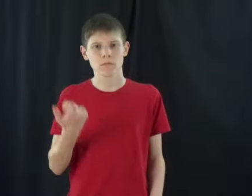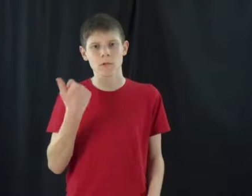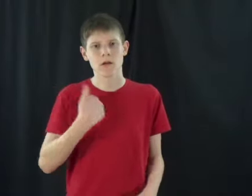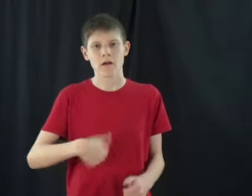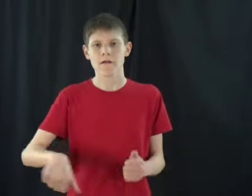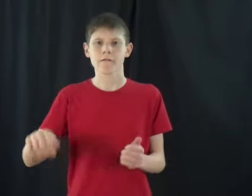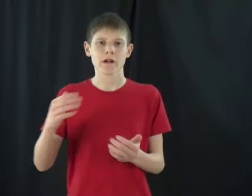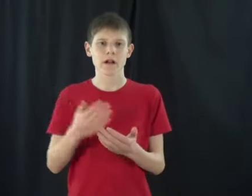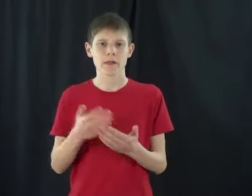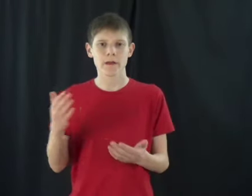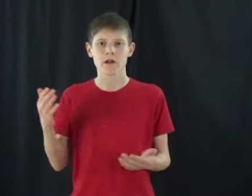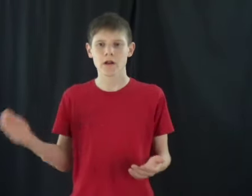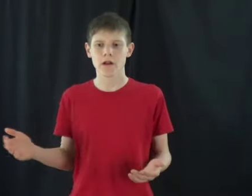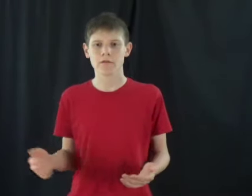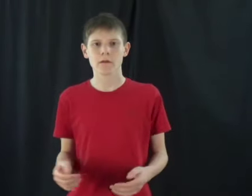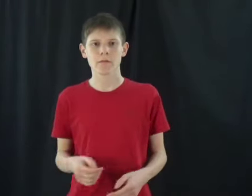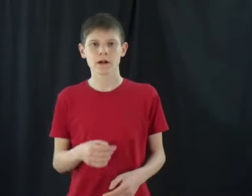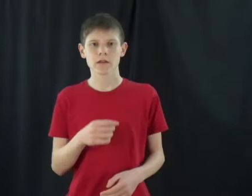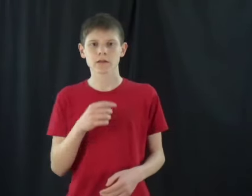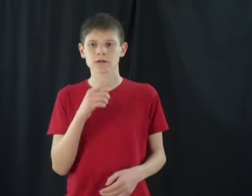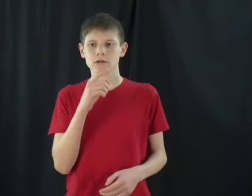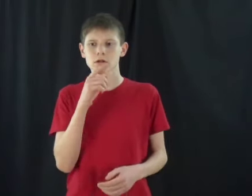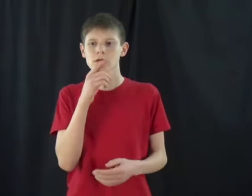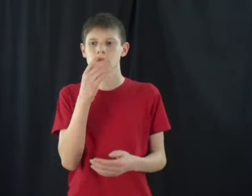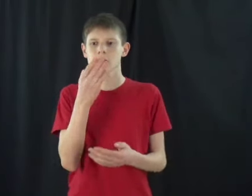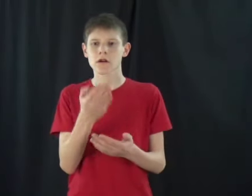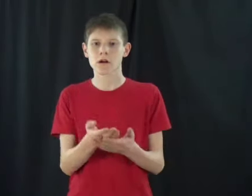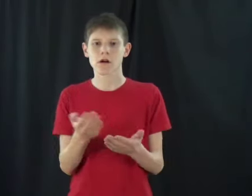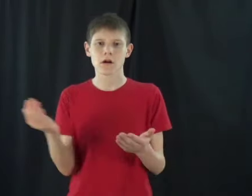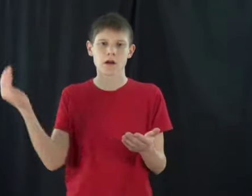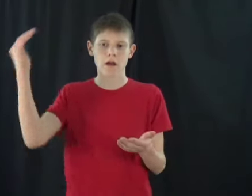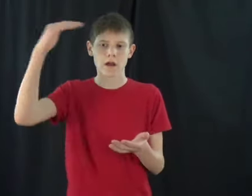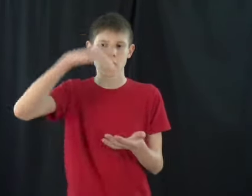If anything could ever be this good again